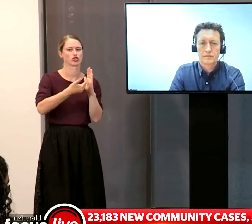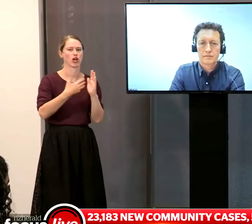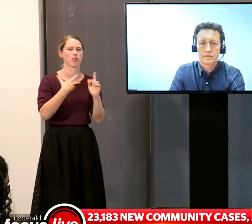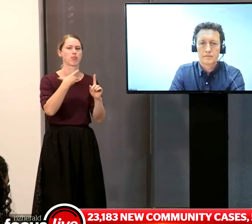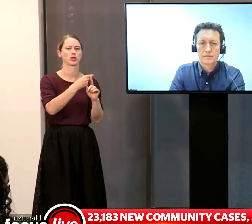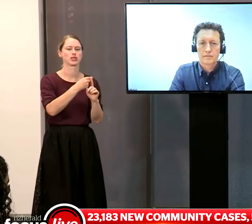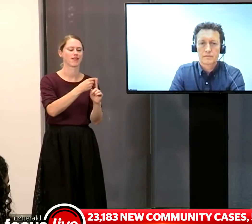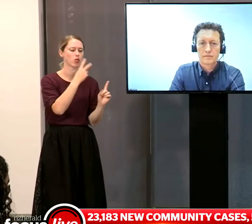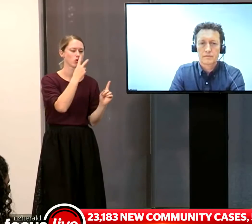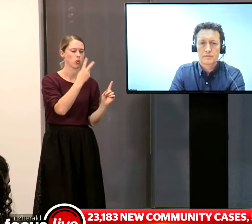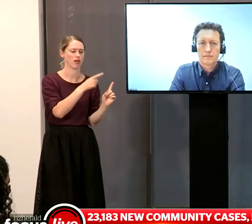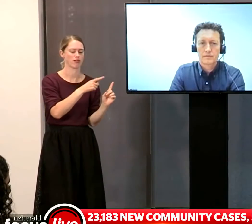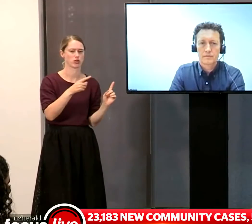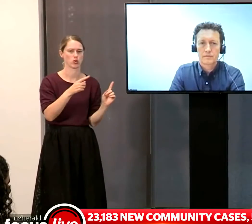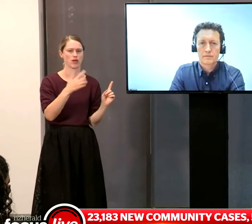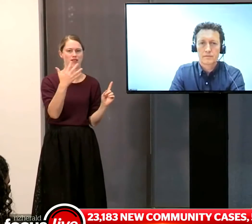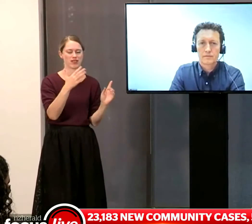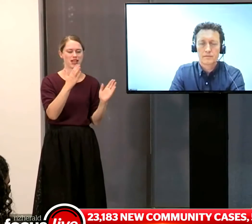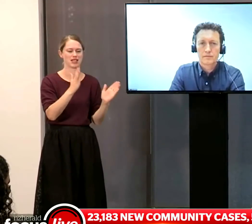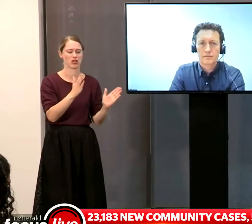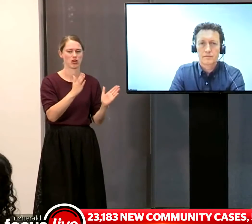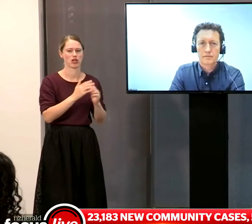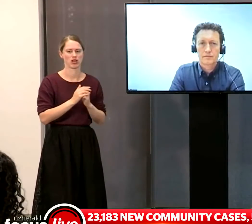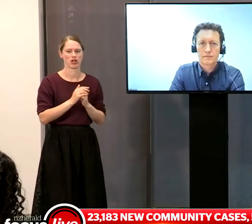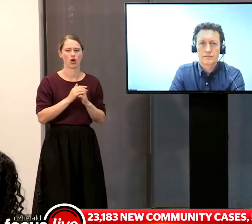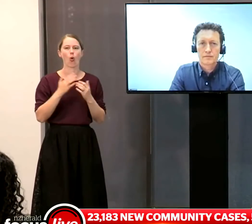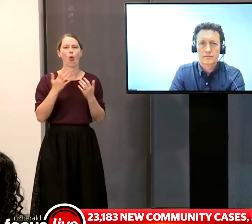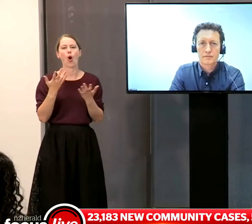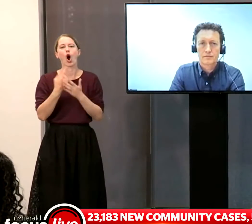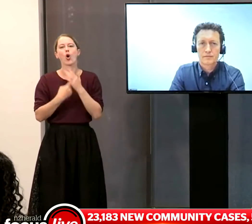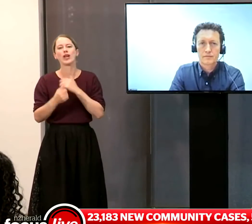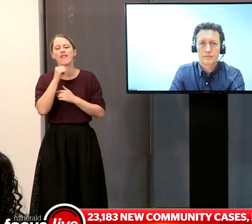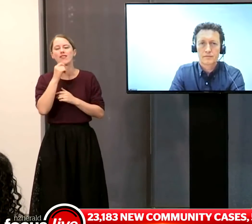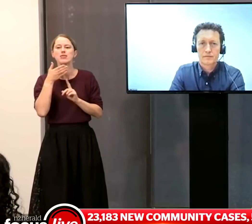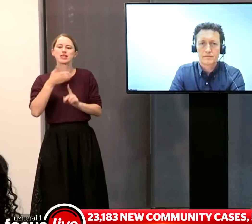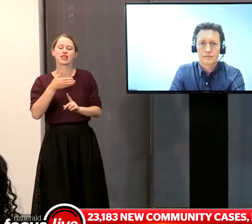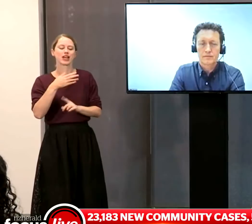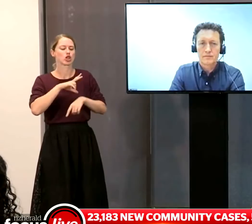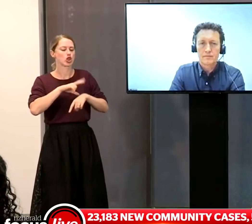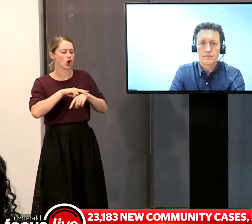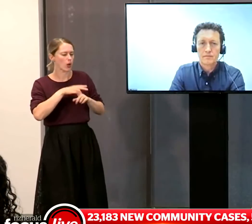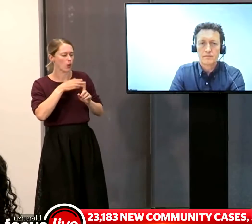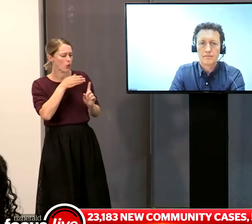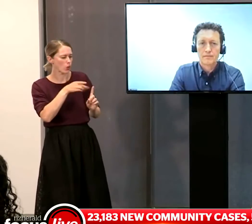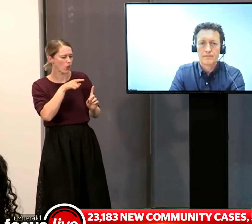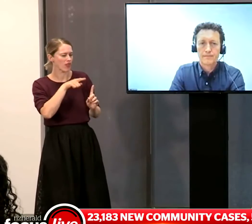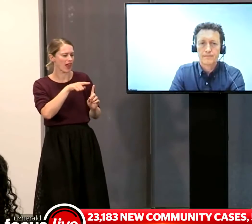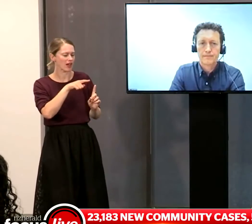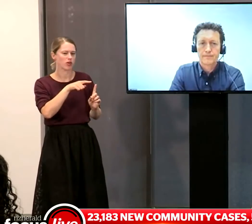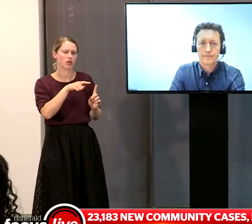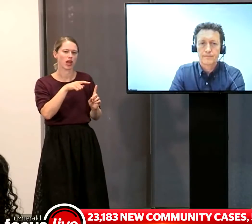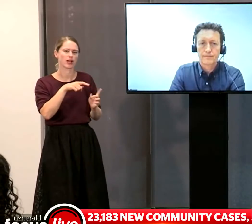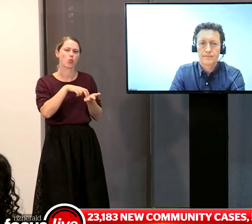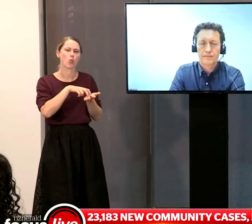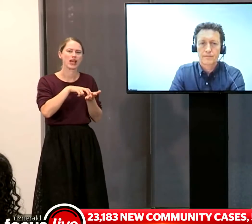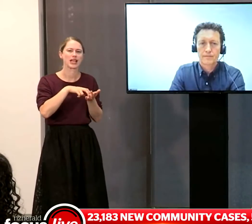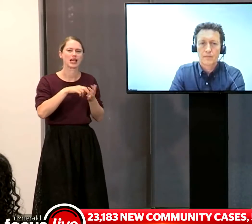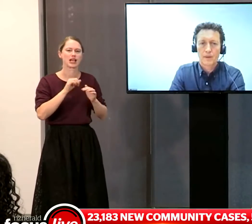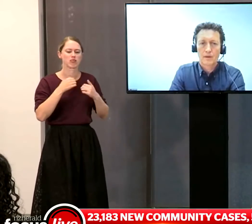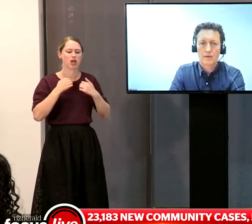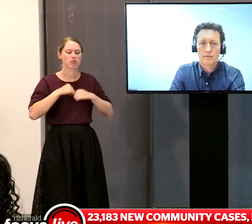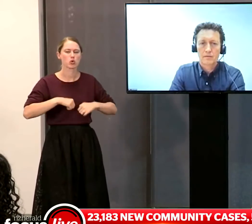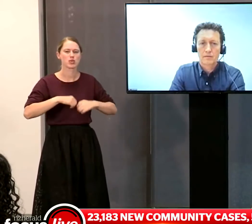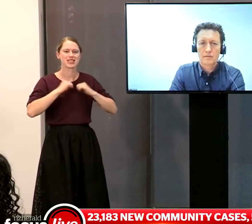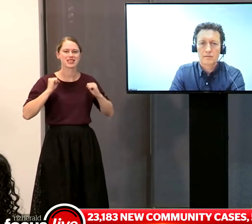15-year-olds. Other than on the advice of a clinician who looks after them if they've got an immunocompromise, a disease